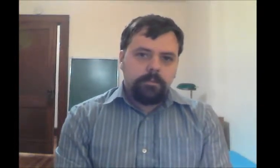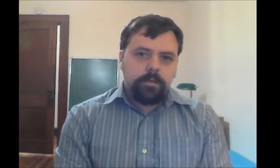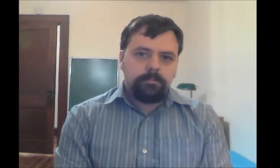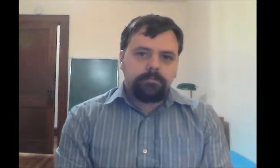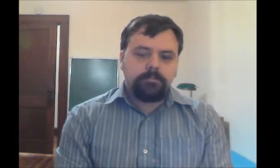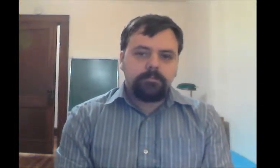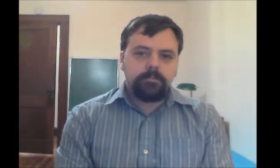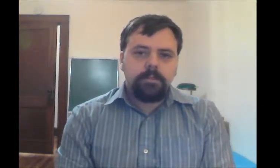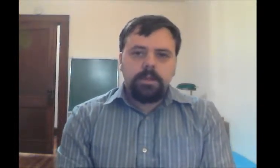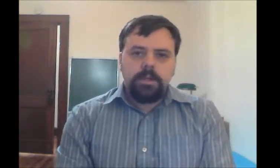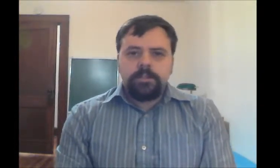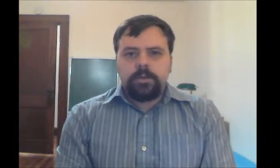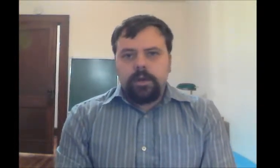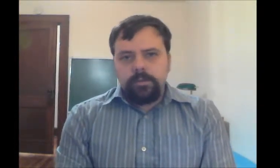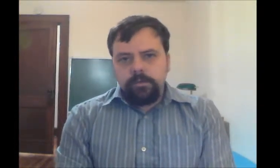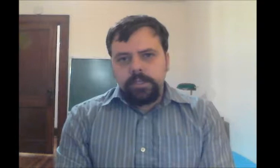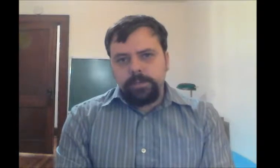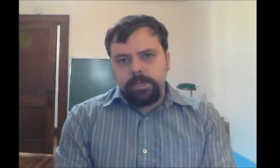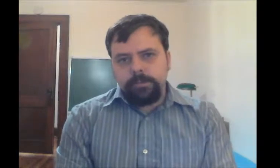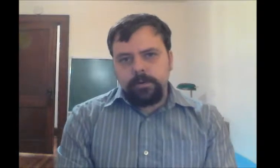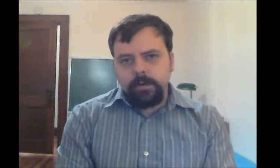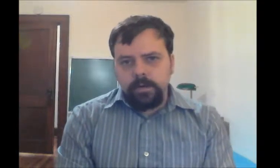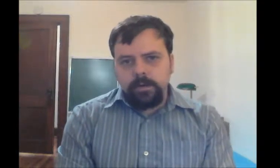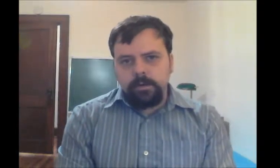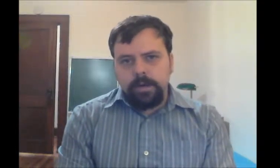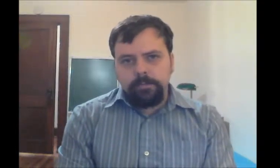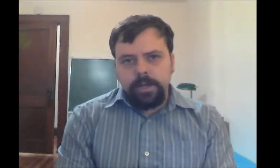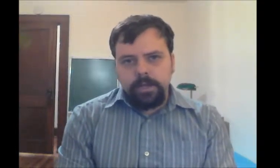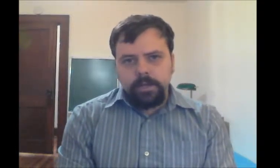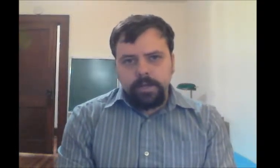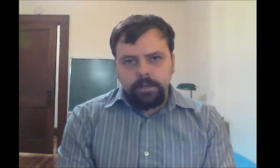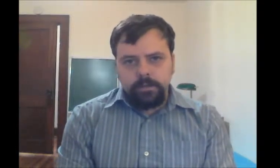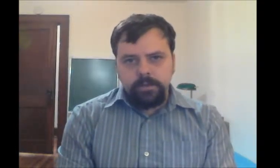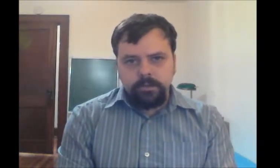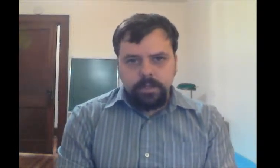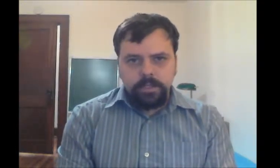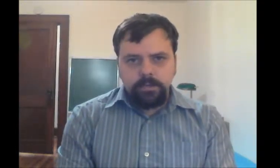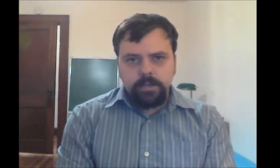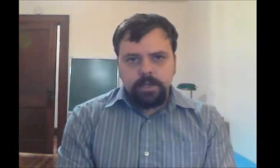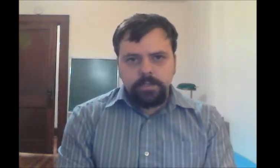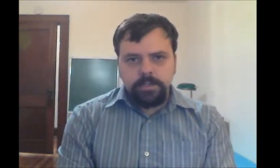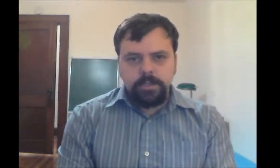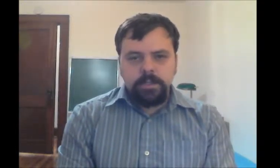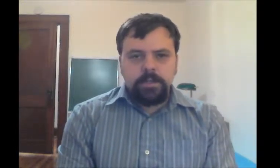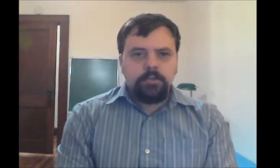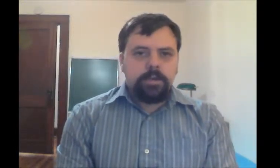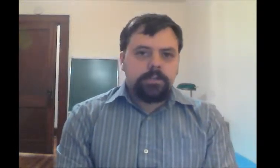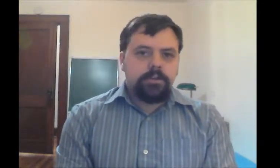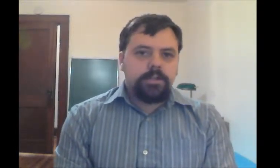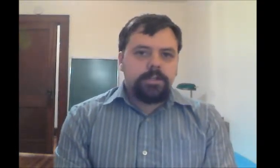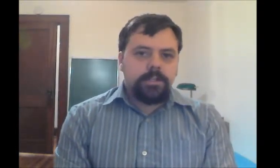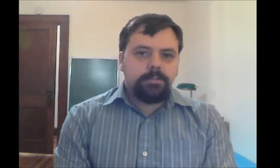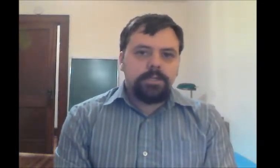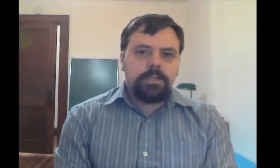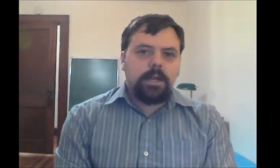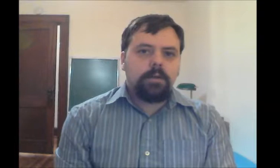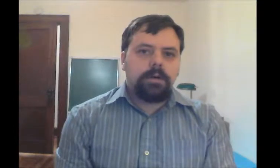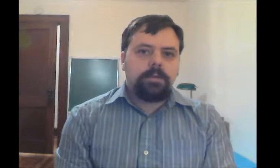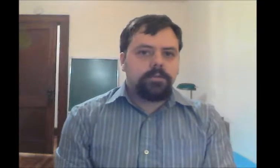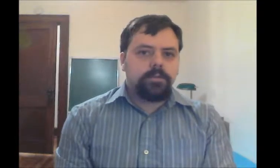field. So in our previous paper on p-adic annihilators of real ideal classes, we constructed an explicit Galois module